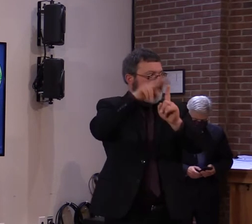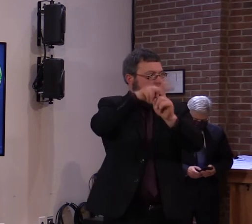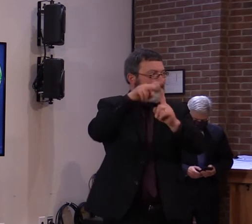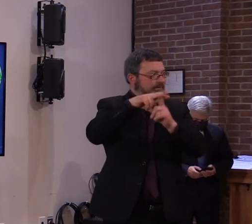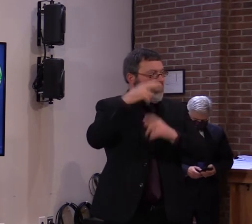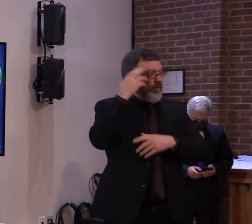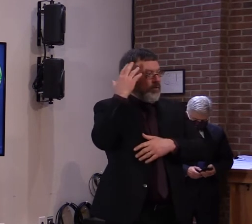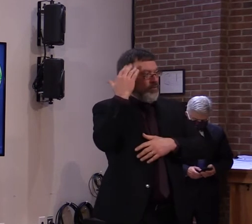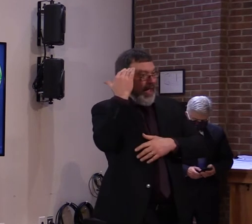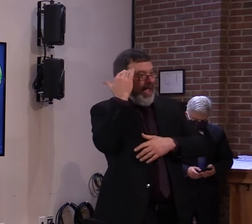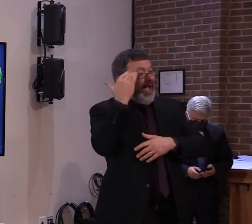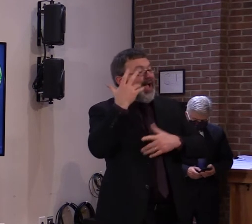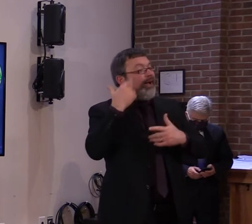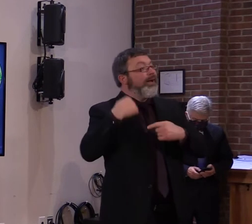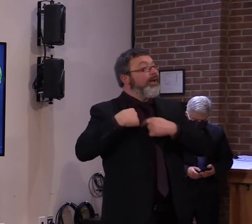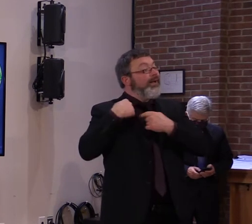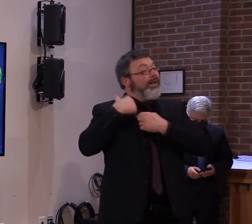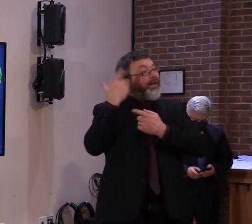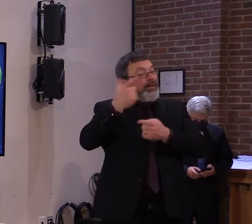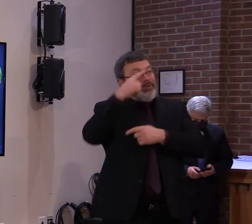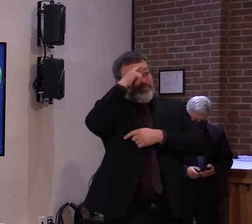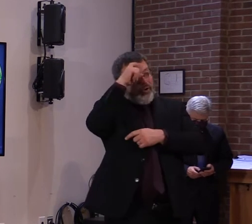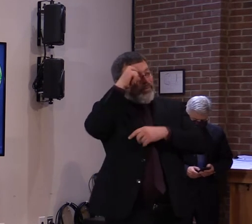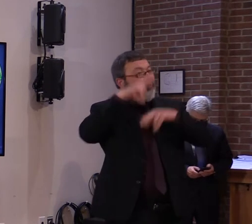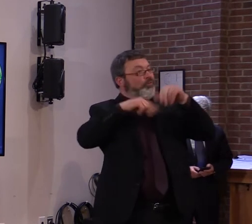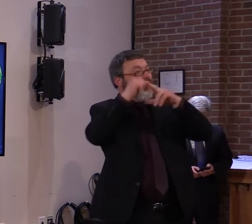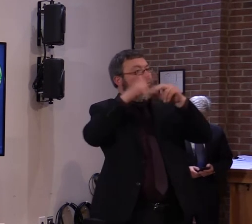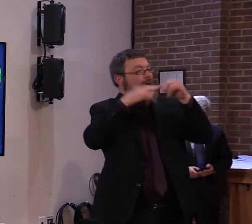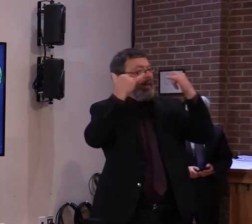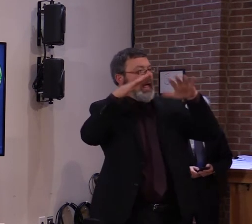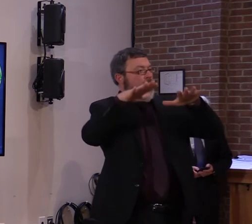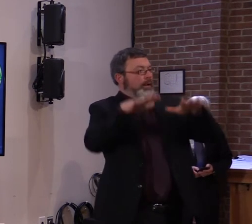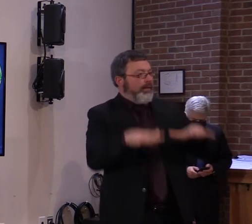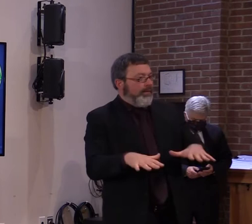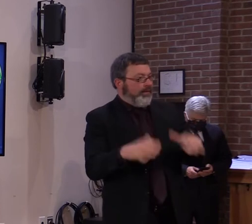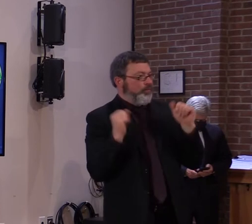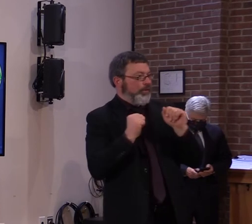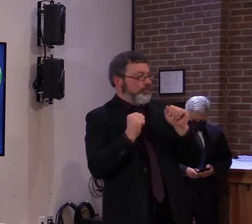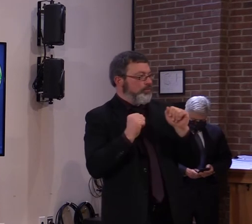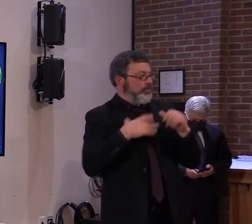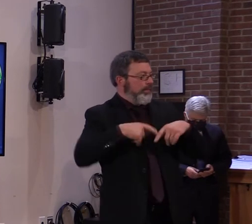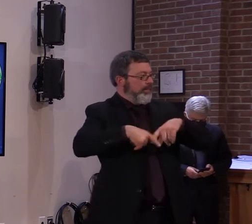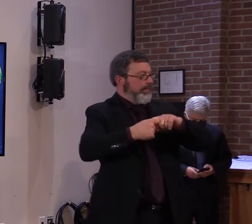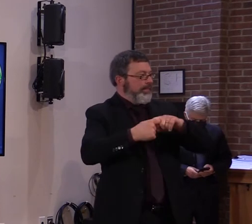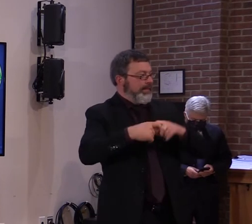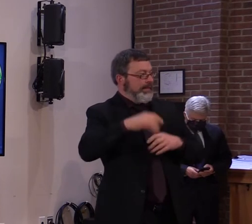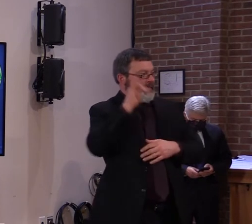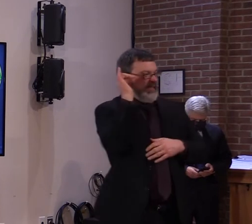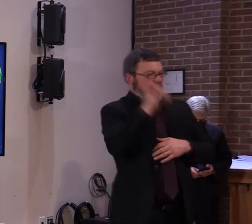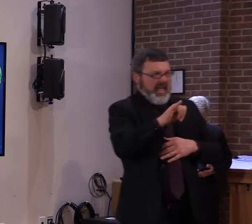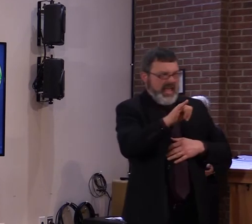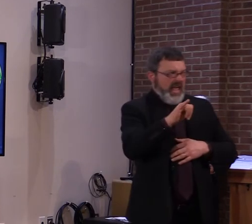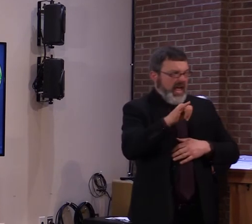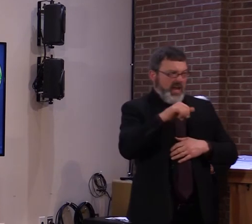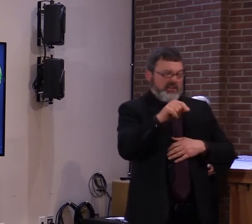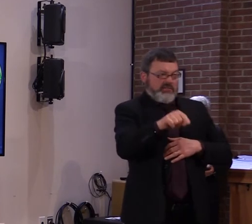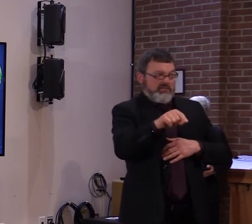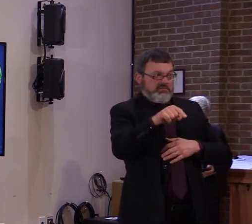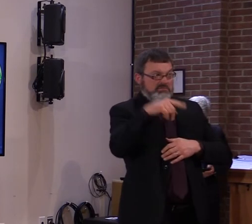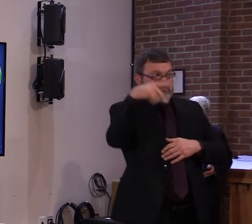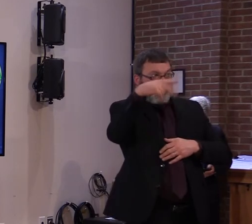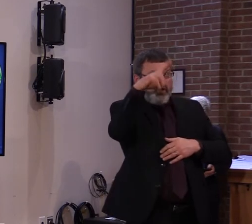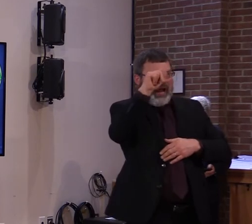forth. As well, I'm very, very concerned about the PUA running out by the